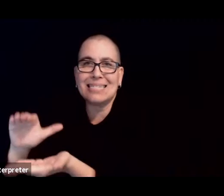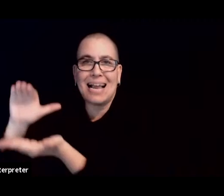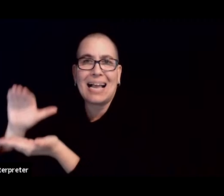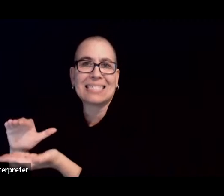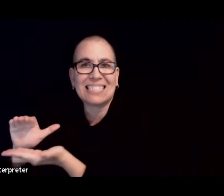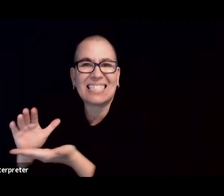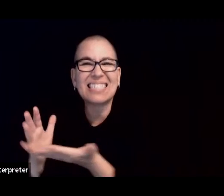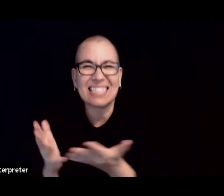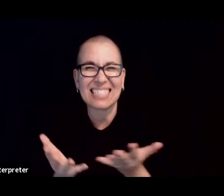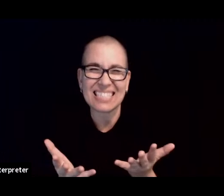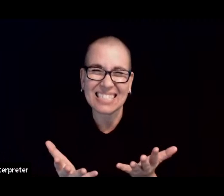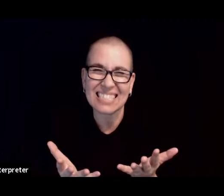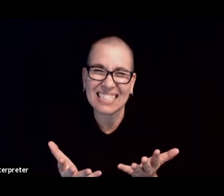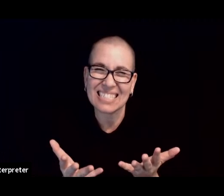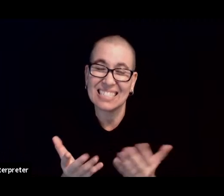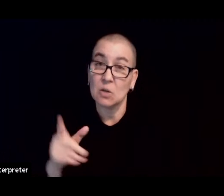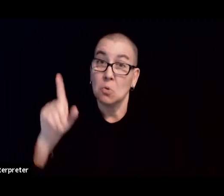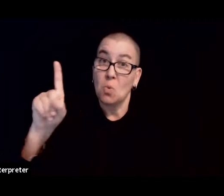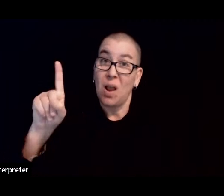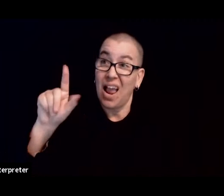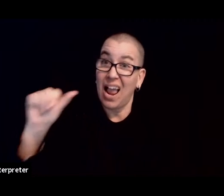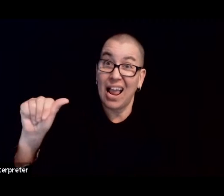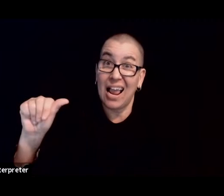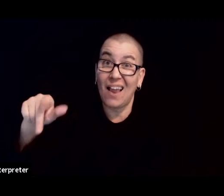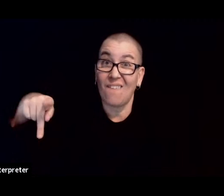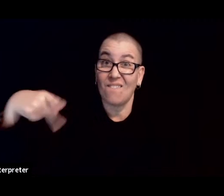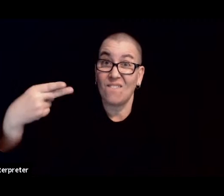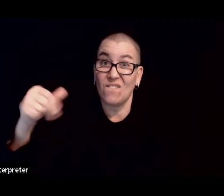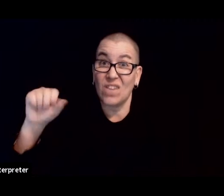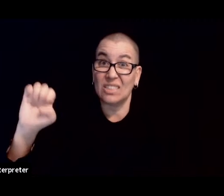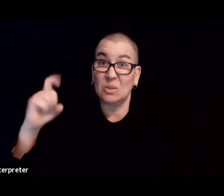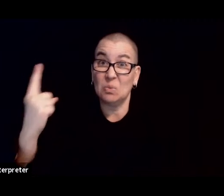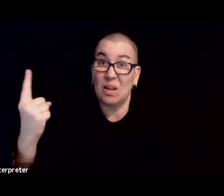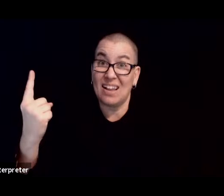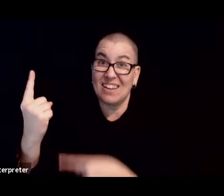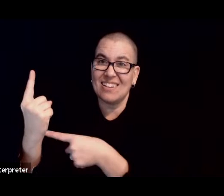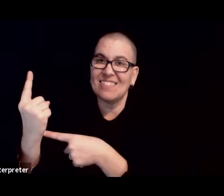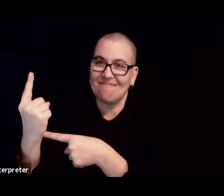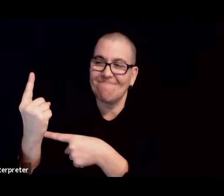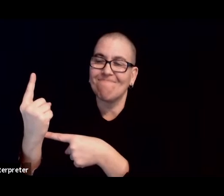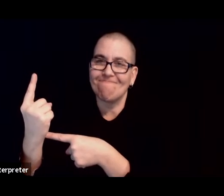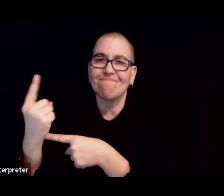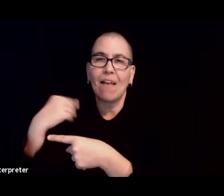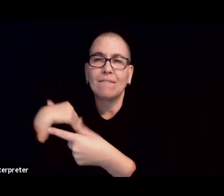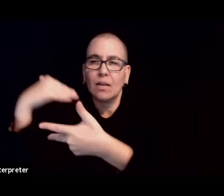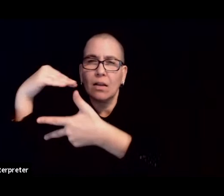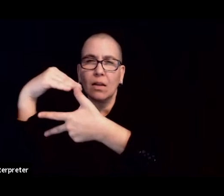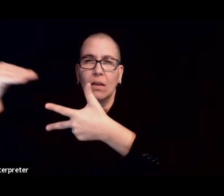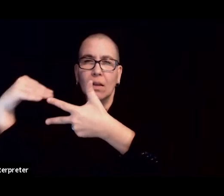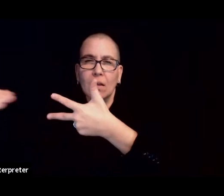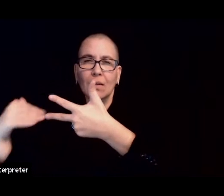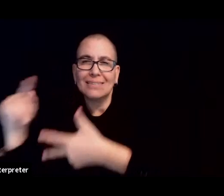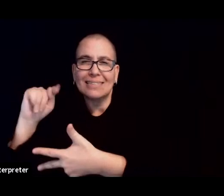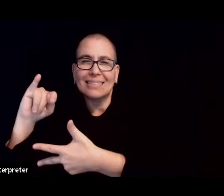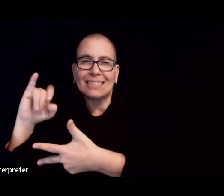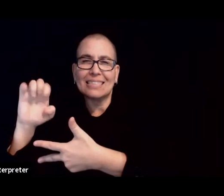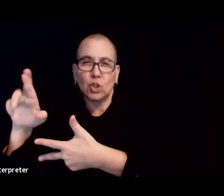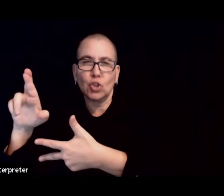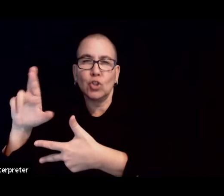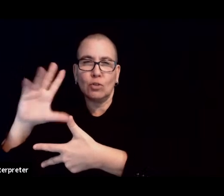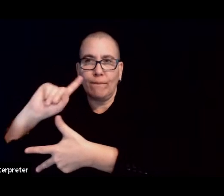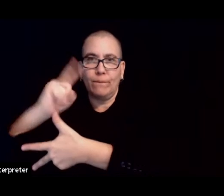1A, we've got tiers of priorities, and it could be, I don't know this for sure, that some of the numbers that Mayo